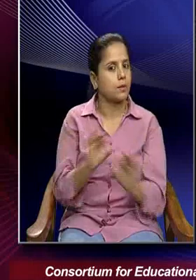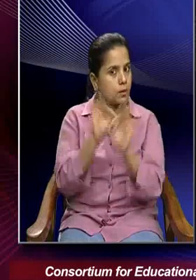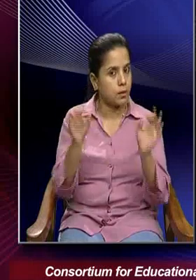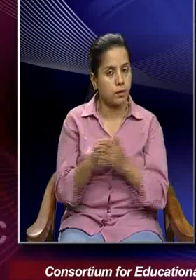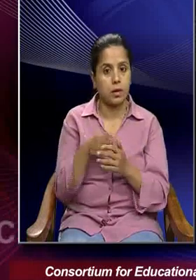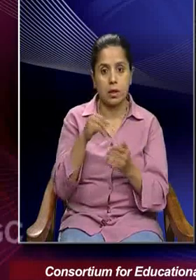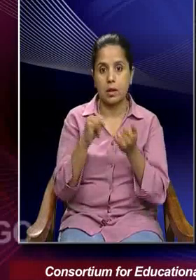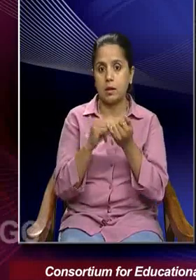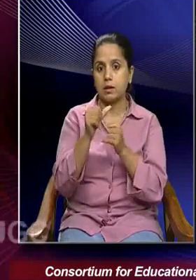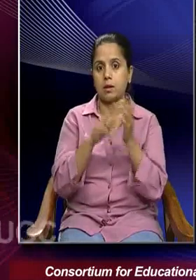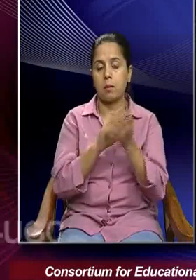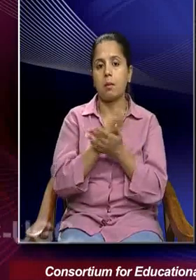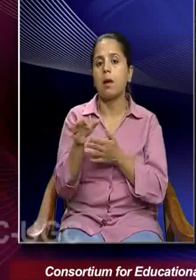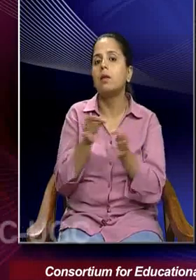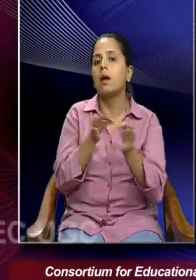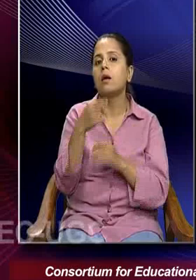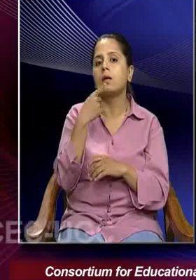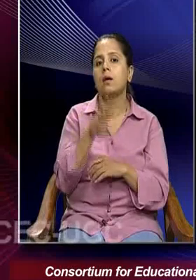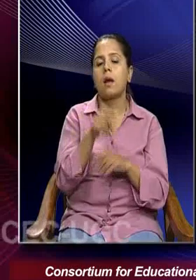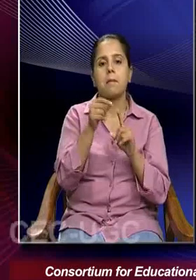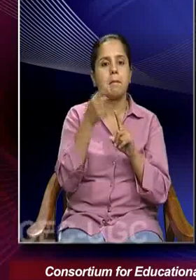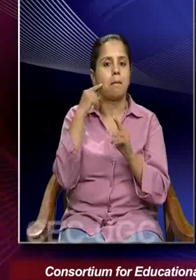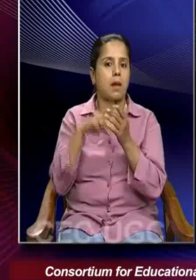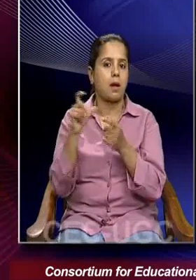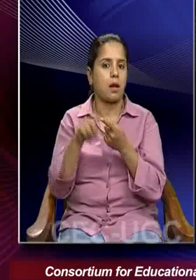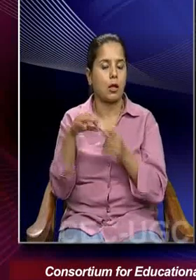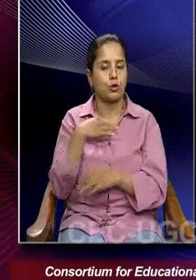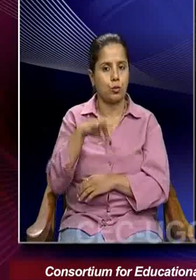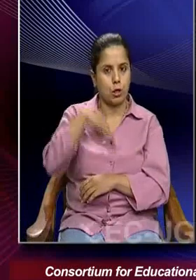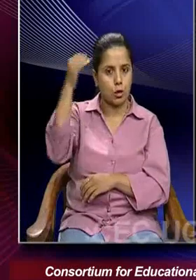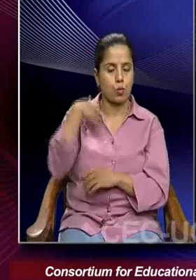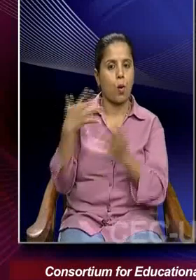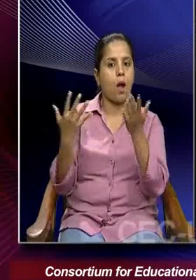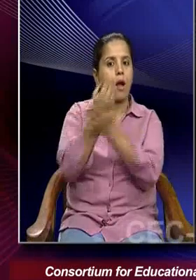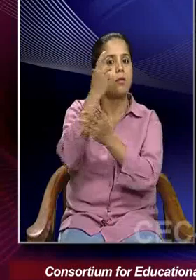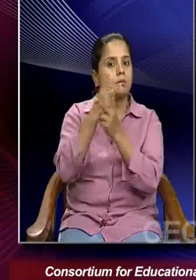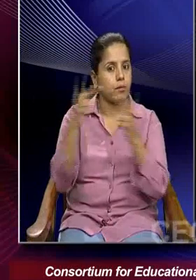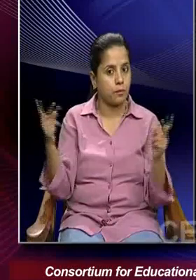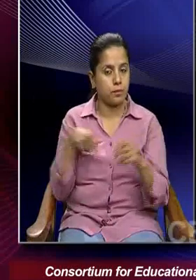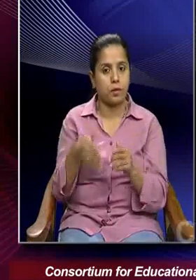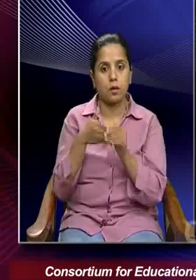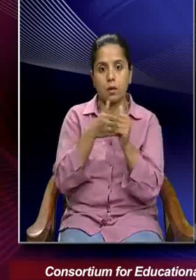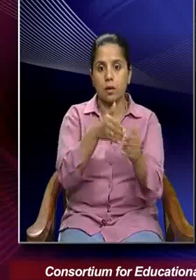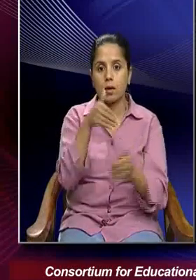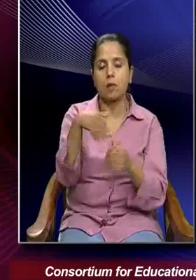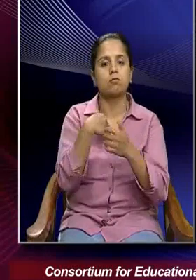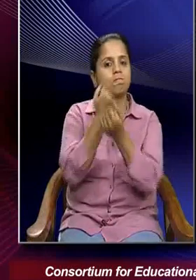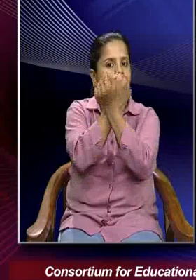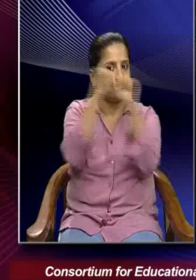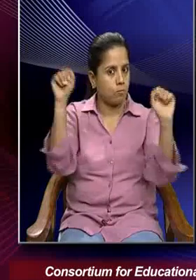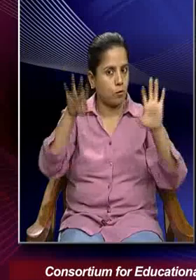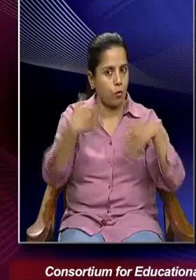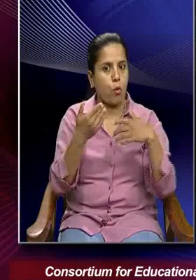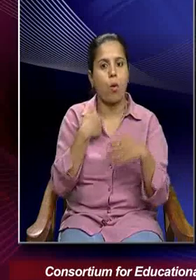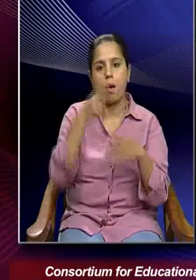So, Samadhi is considered the pinnacle of spiritual attainment leading to liberation or